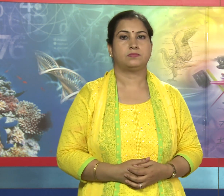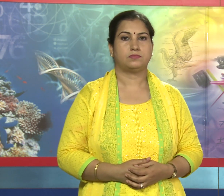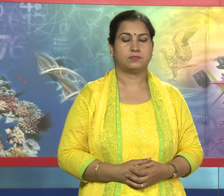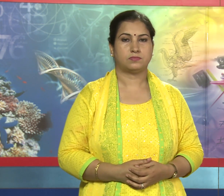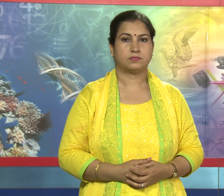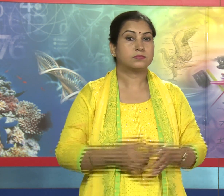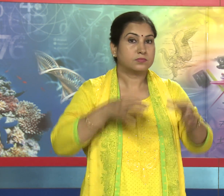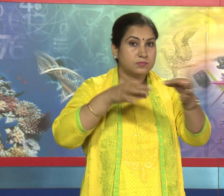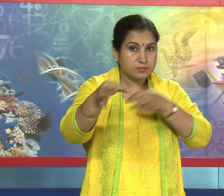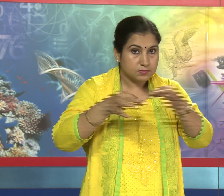For example,